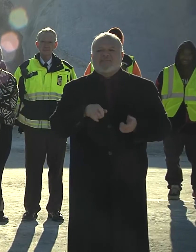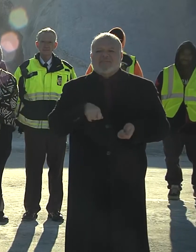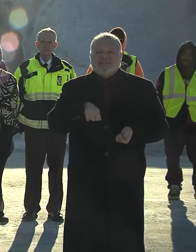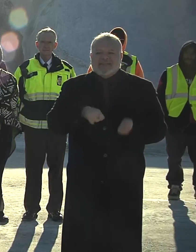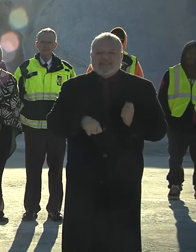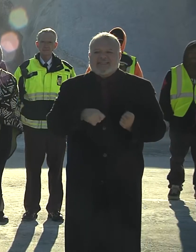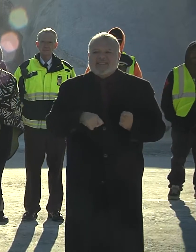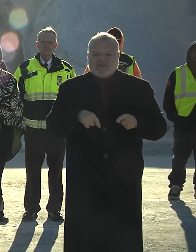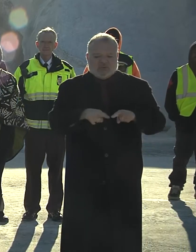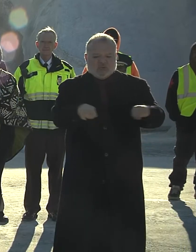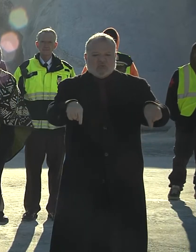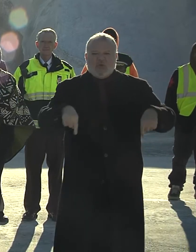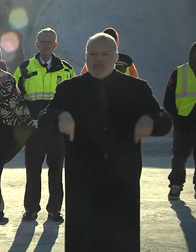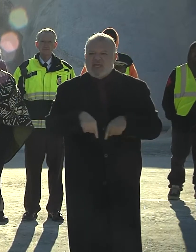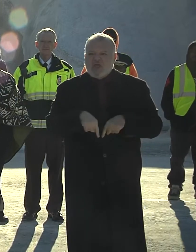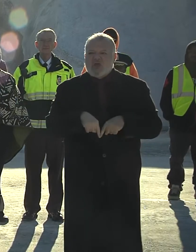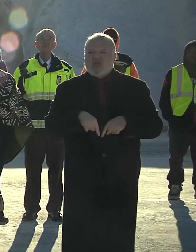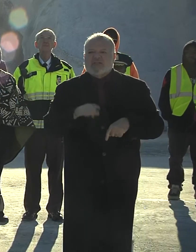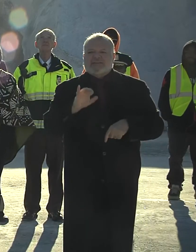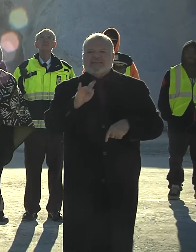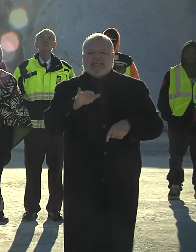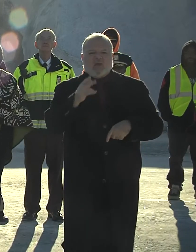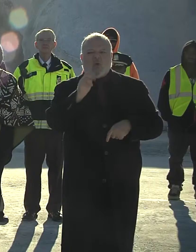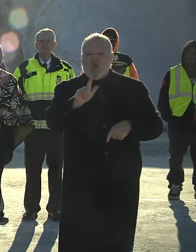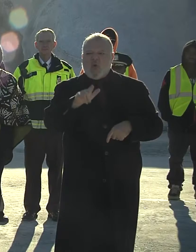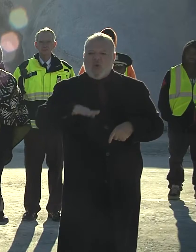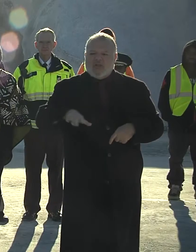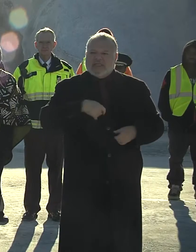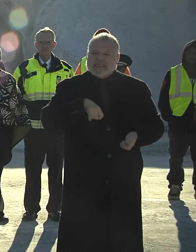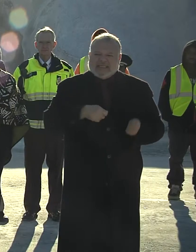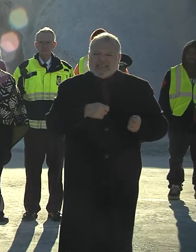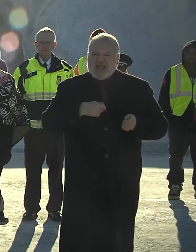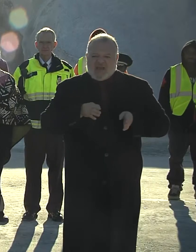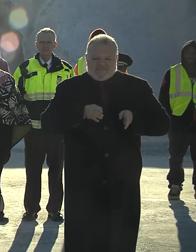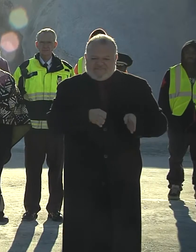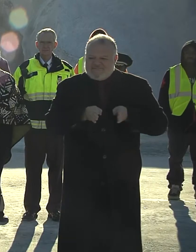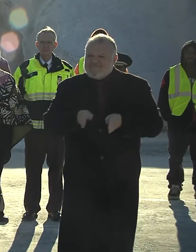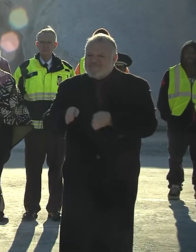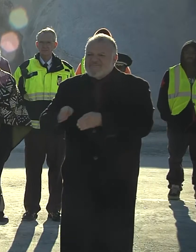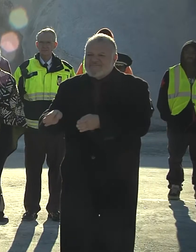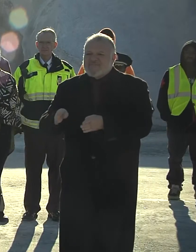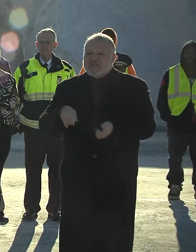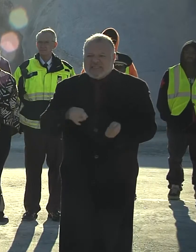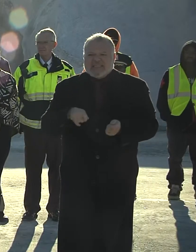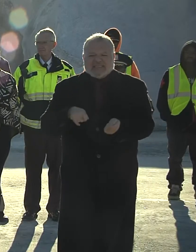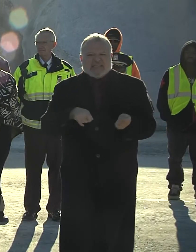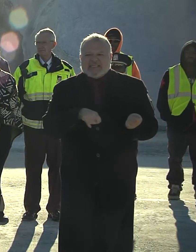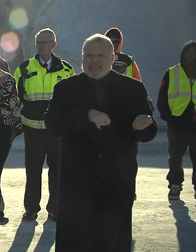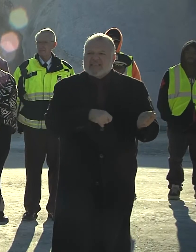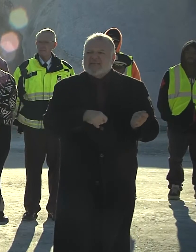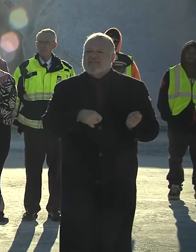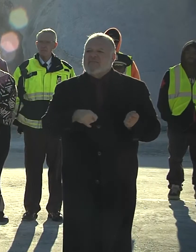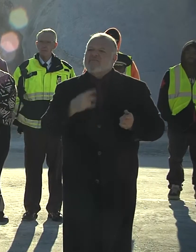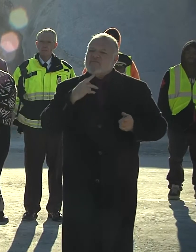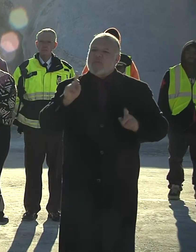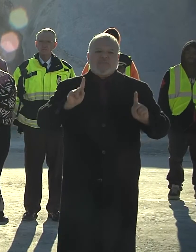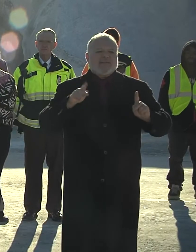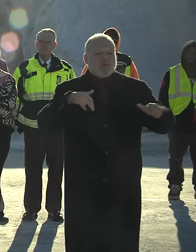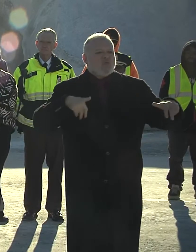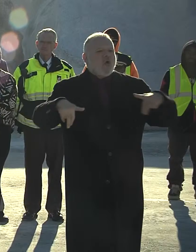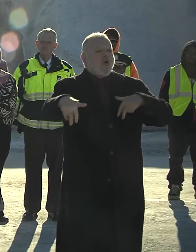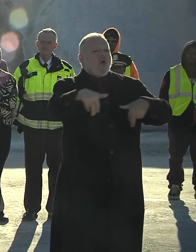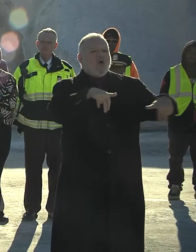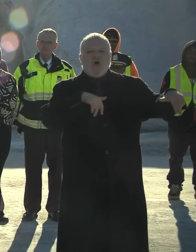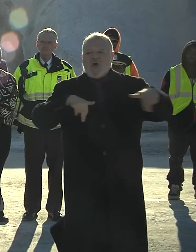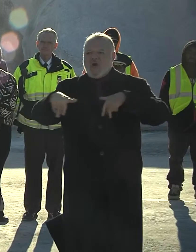After the main phase of the storm, we deployed small pieces of equipment to clean up certain pedestrian spaces in some of our busiest